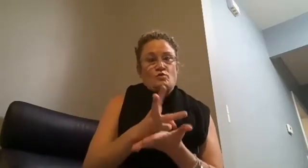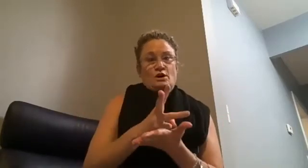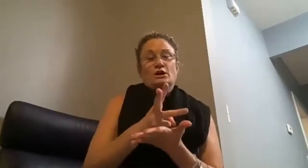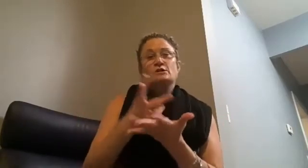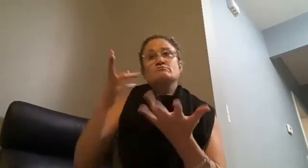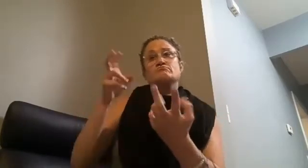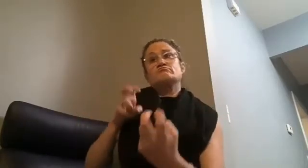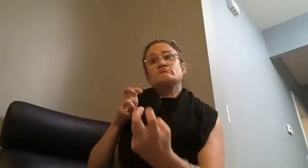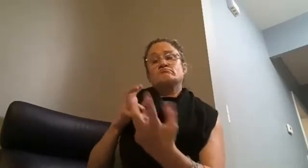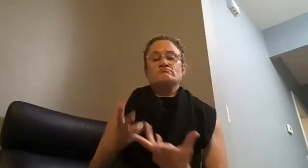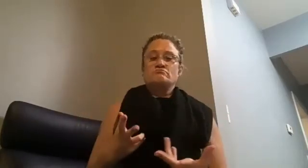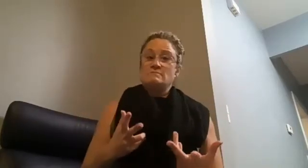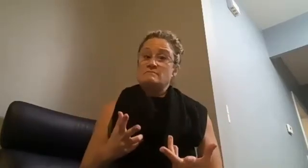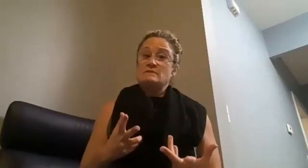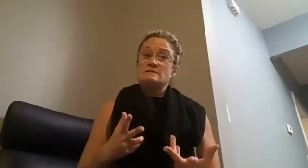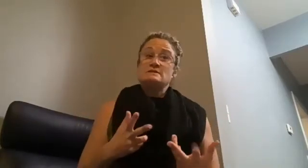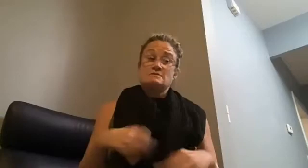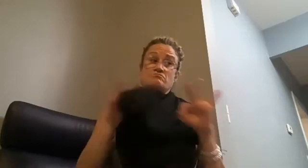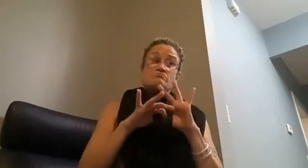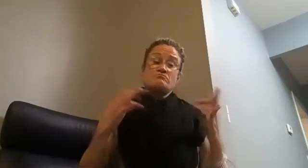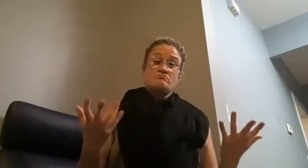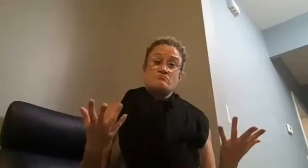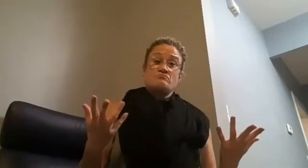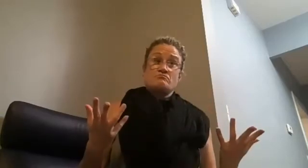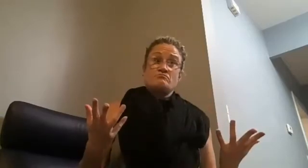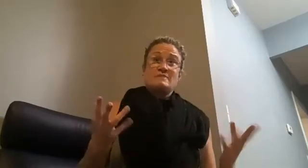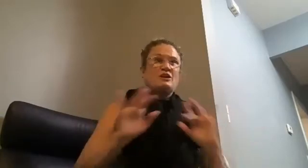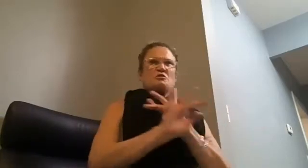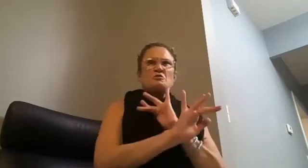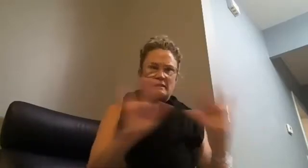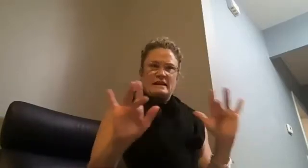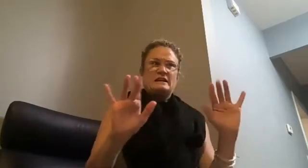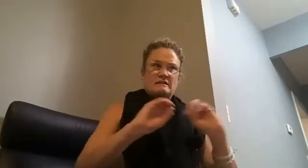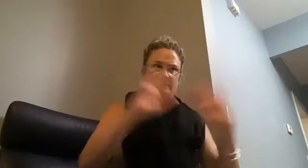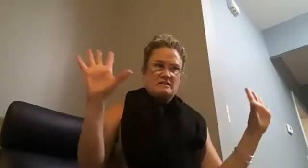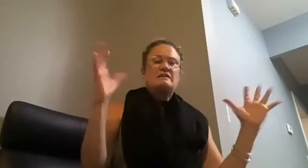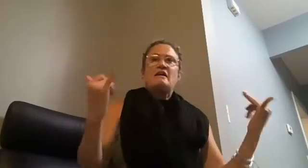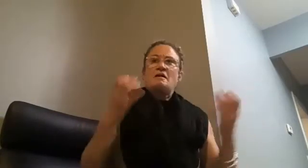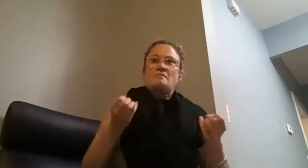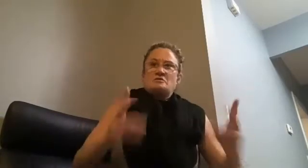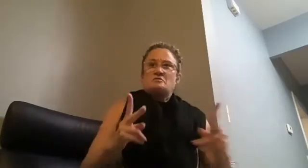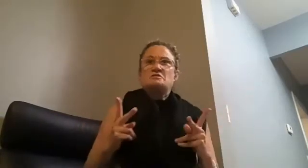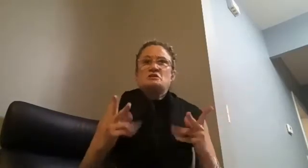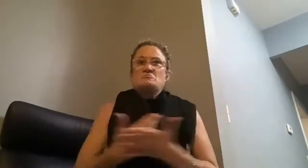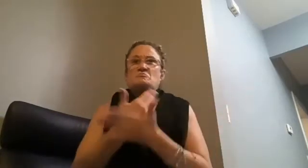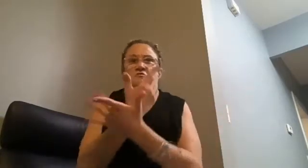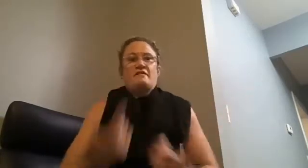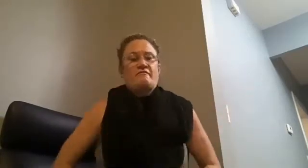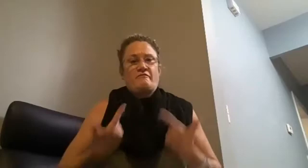and he was like, this is a pretty big deal for you. You have a clean slate. Like, you have the opportunity to live a completely new life. And I didn't understand him